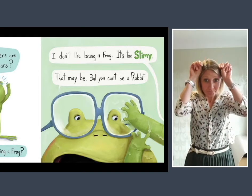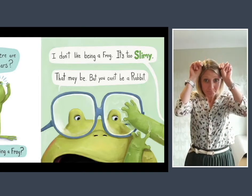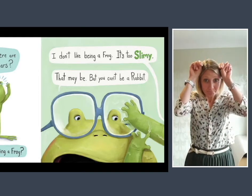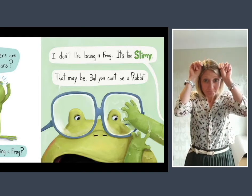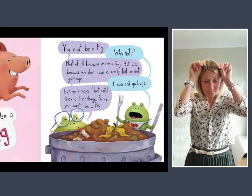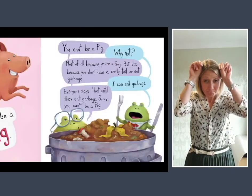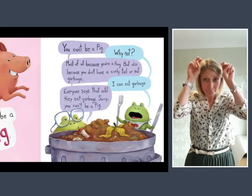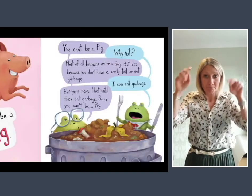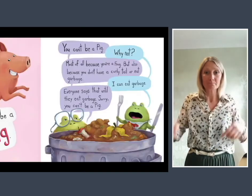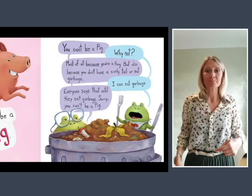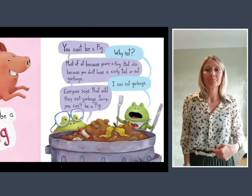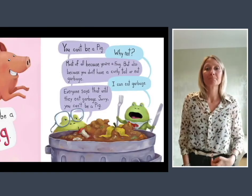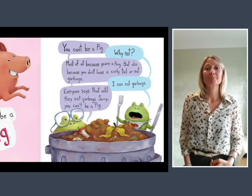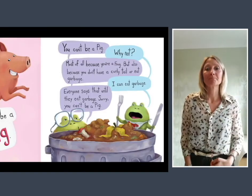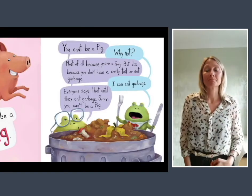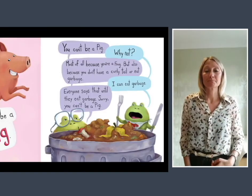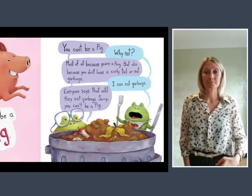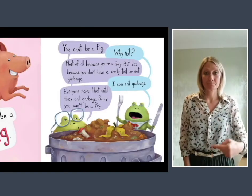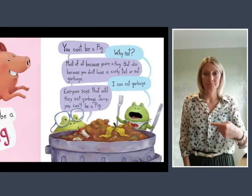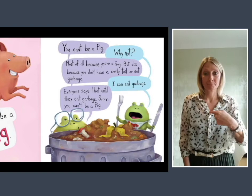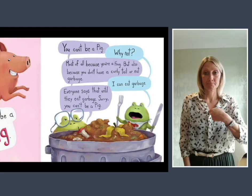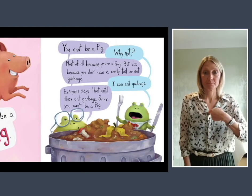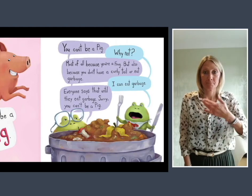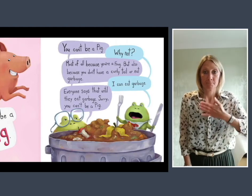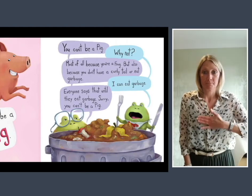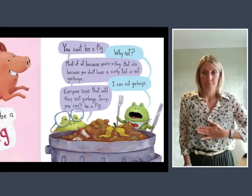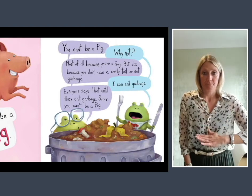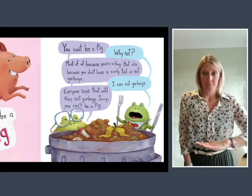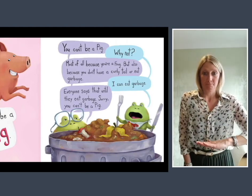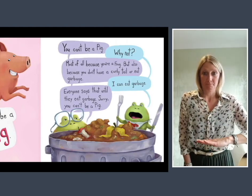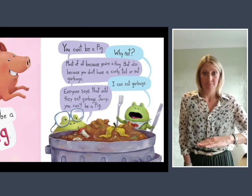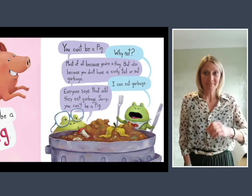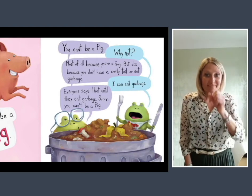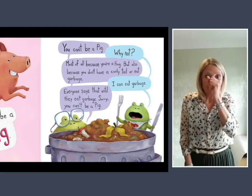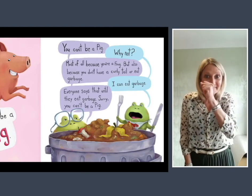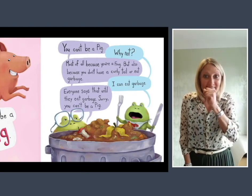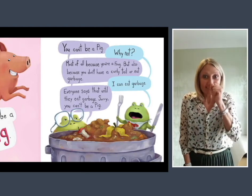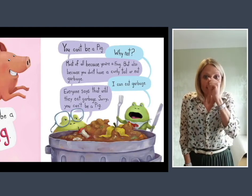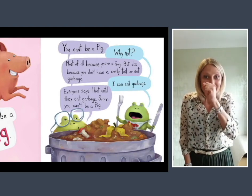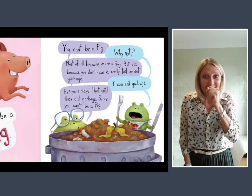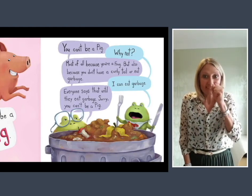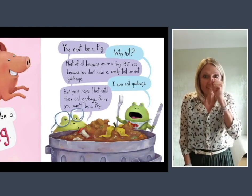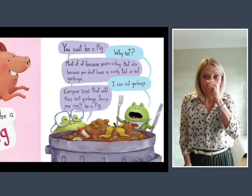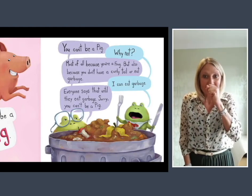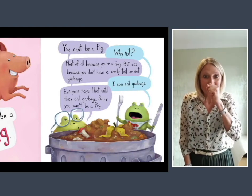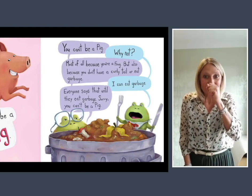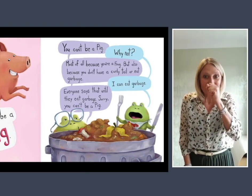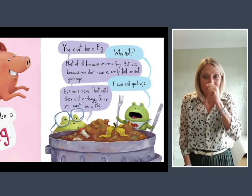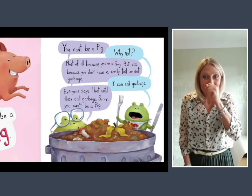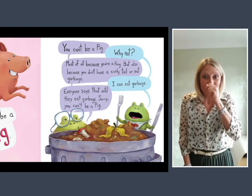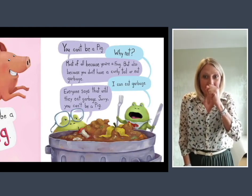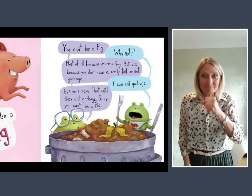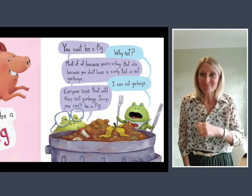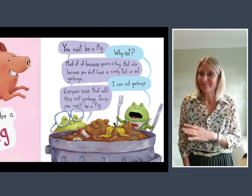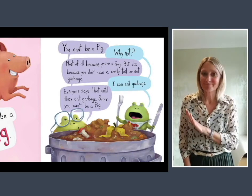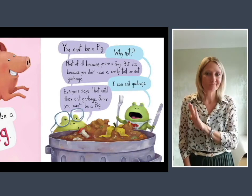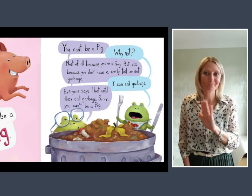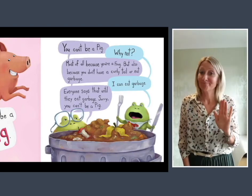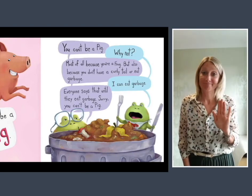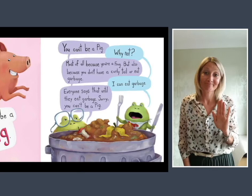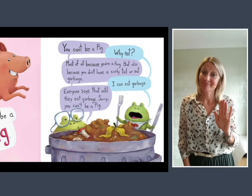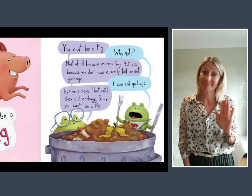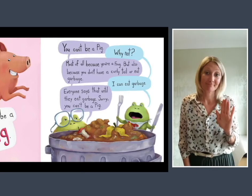I want to be a pig. You can't be a